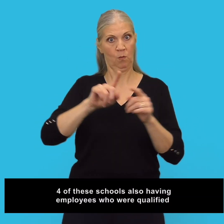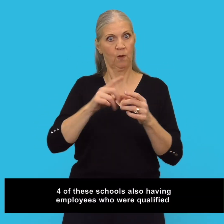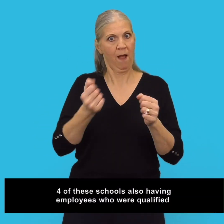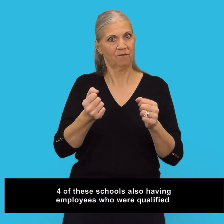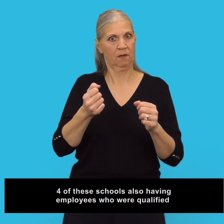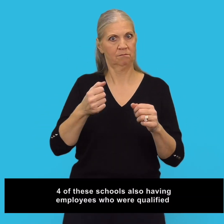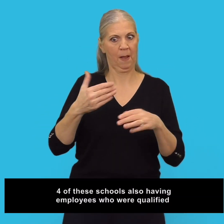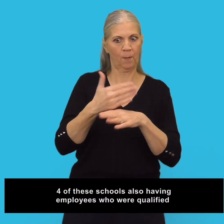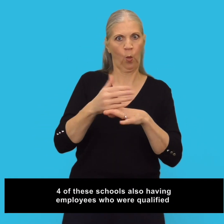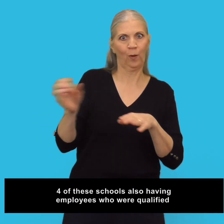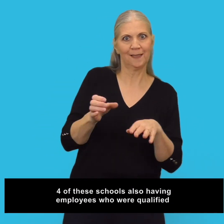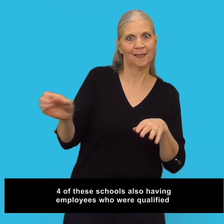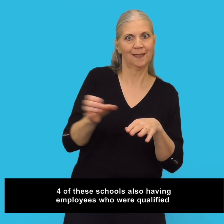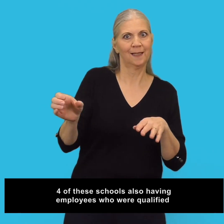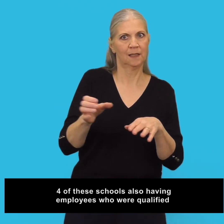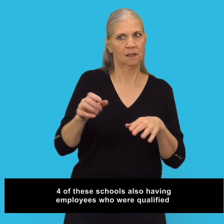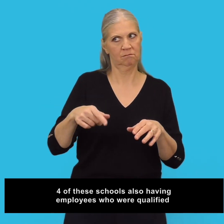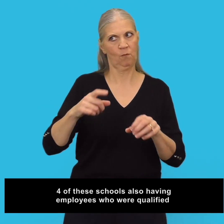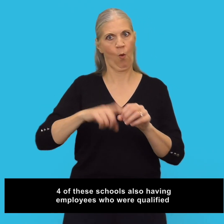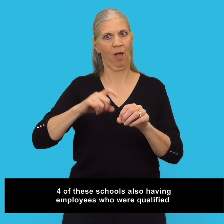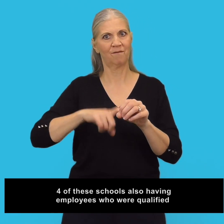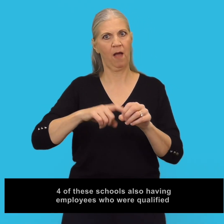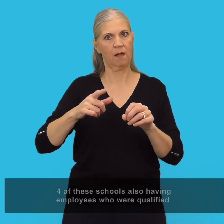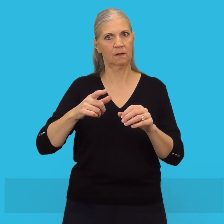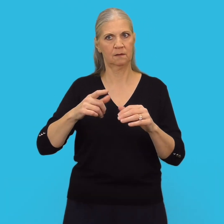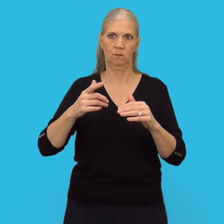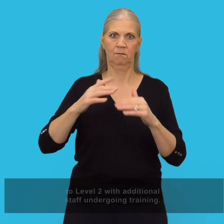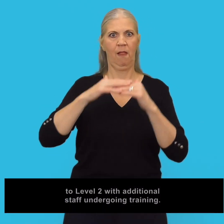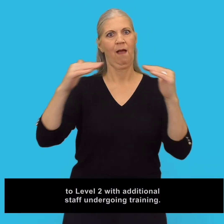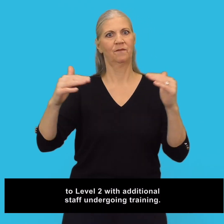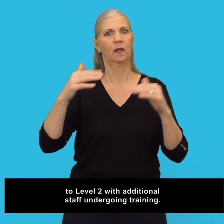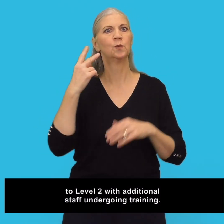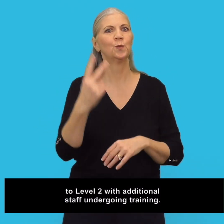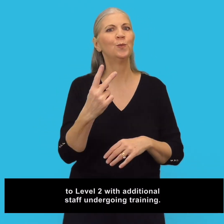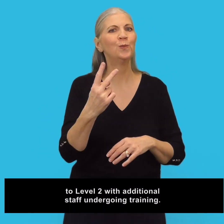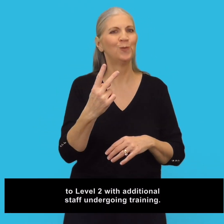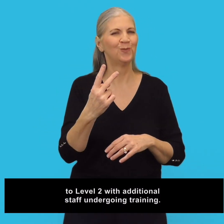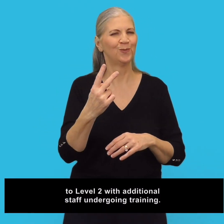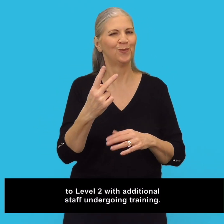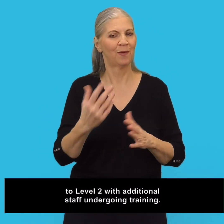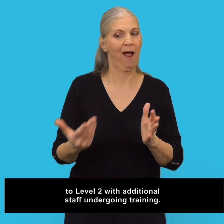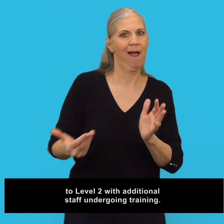employees who were qualified to Level 2, with additional staff undergoing training.